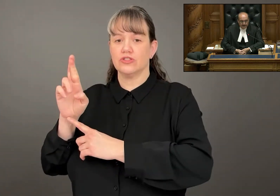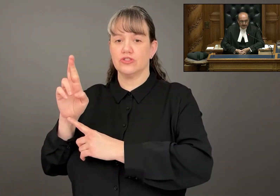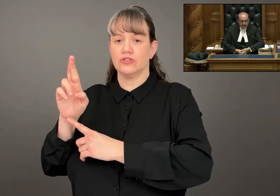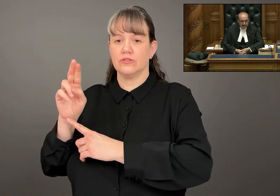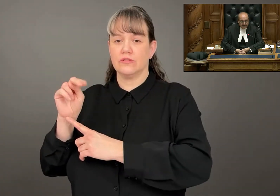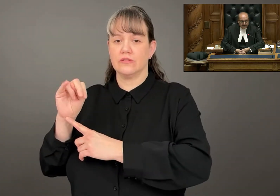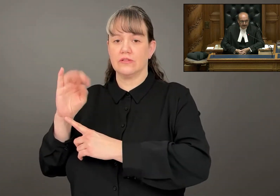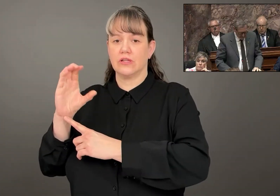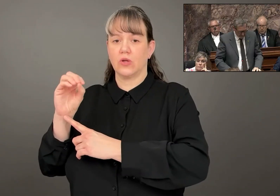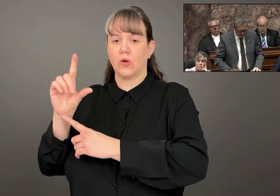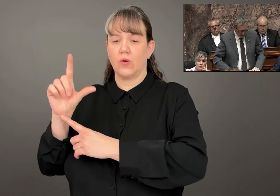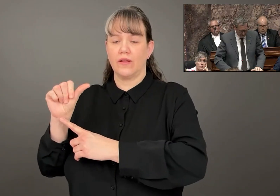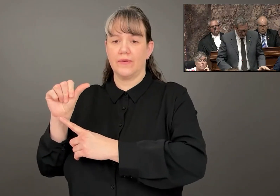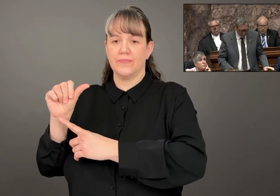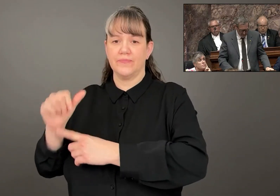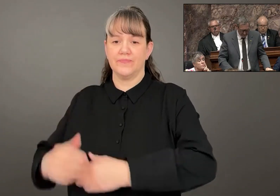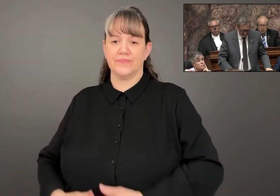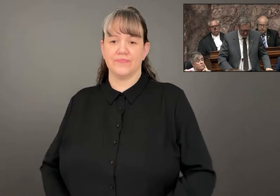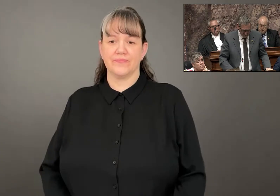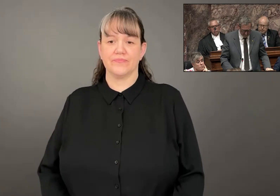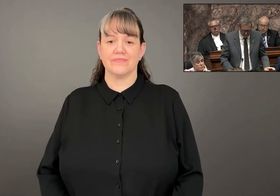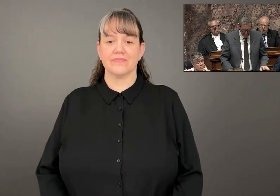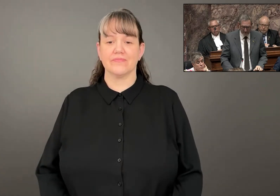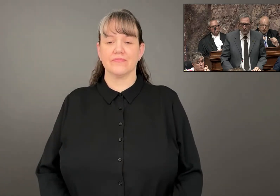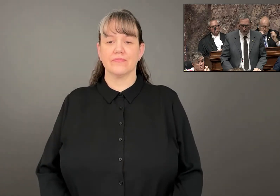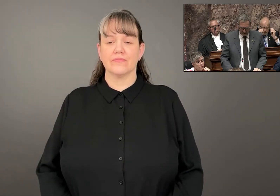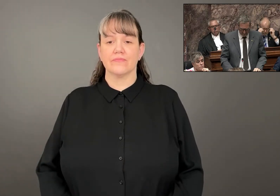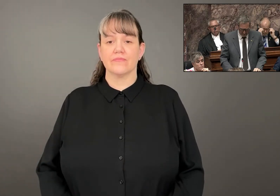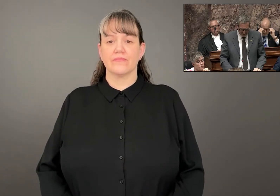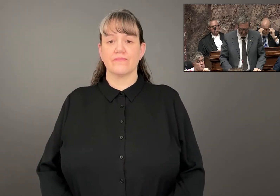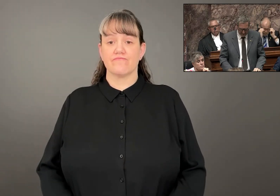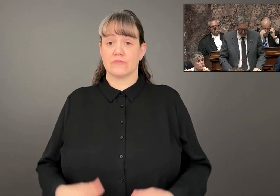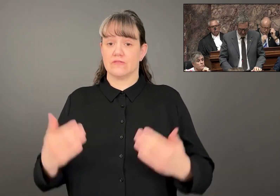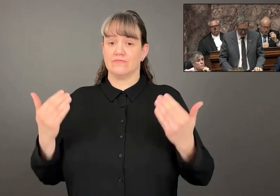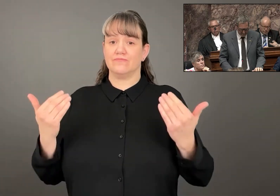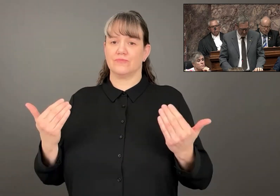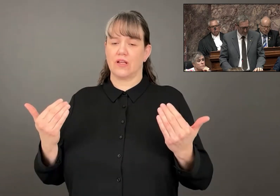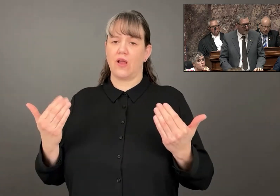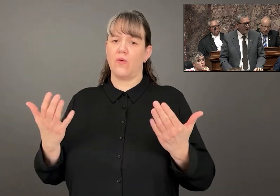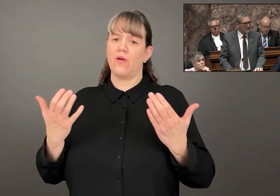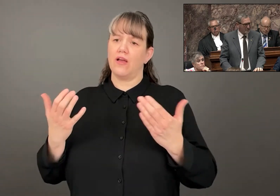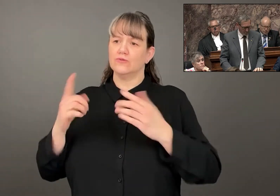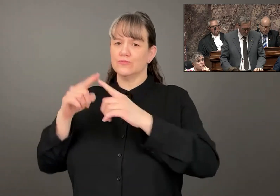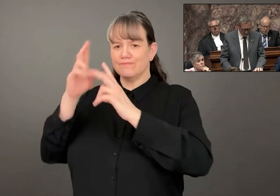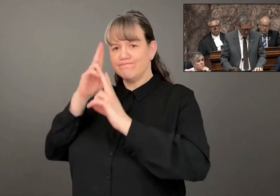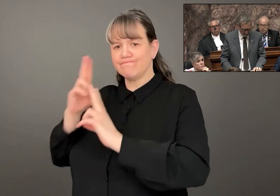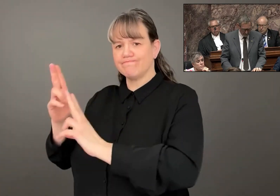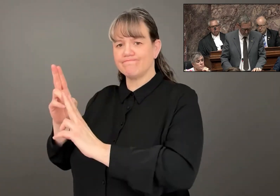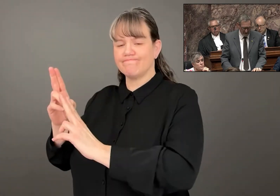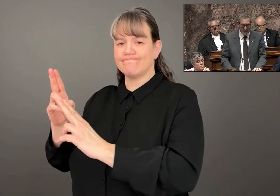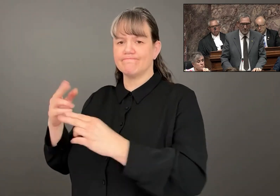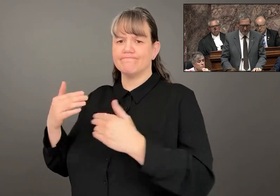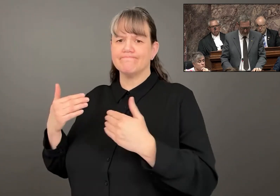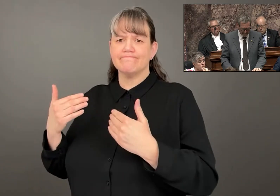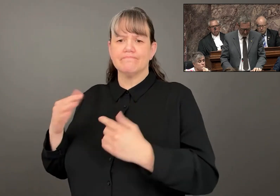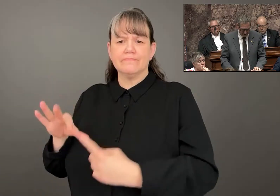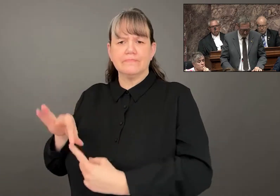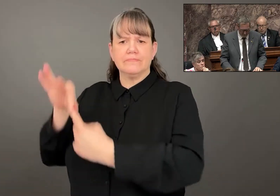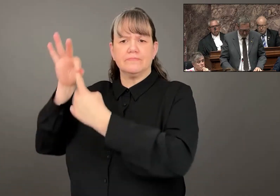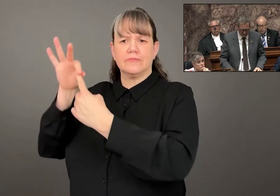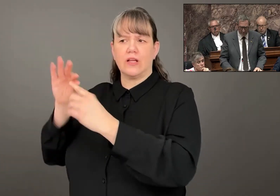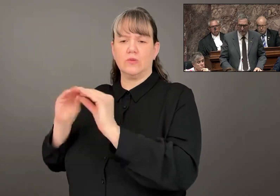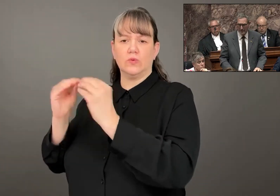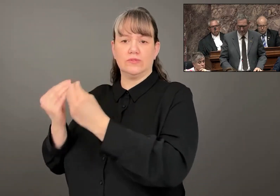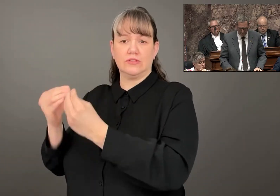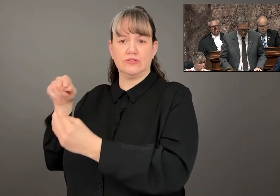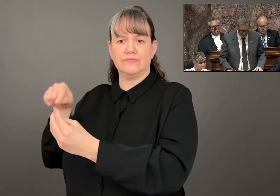Thank you, Mr. Speaker. Today I rise to pay tribute to an extraordinary organization that has been a pillar of support, compassion, and care